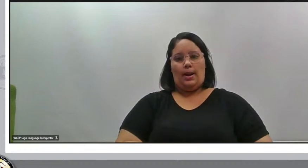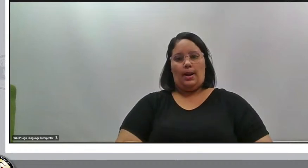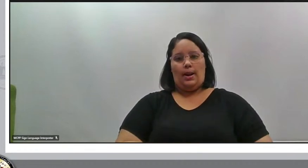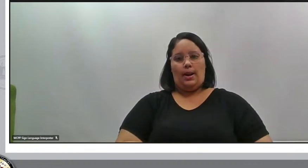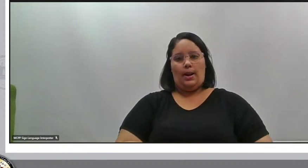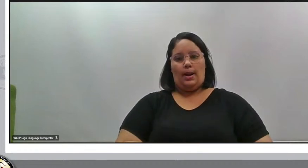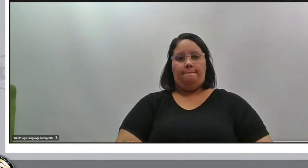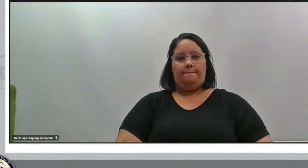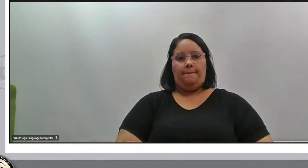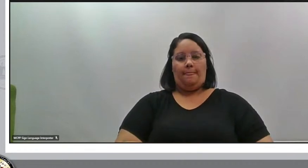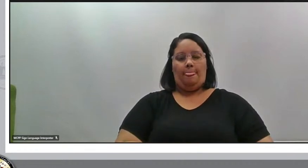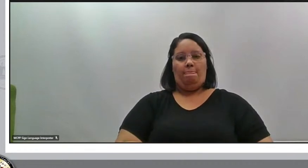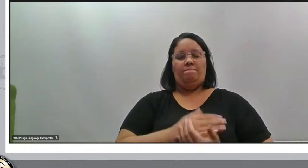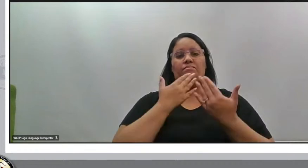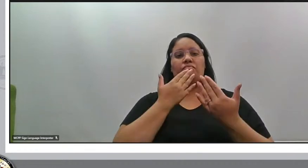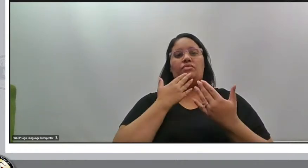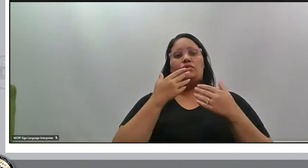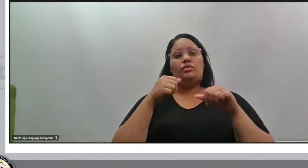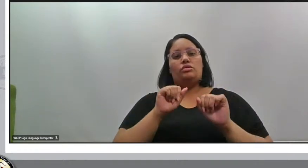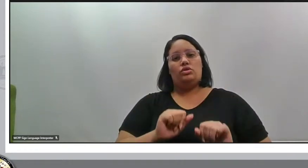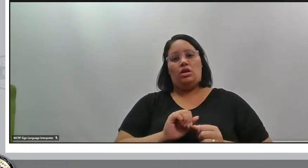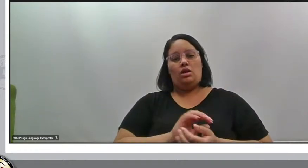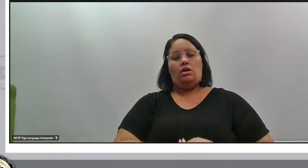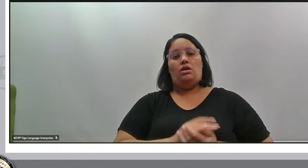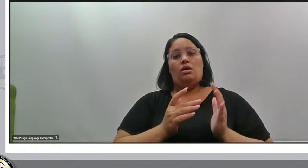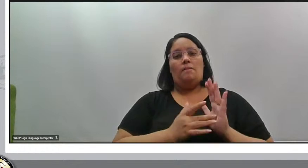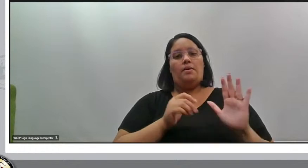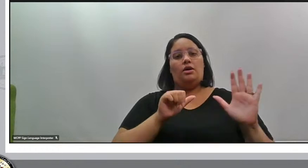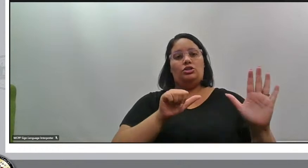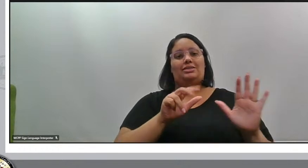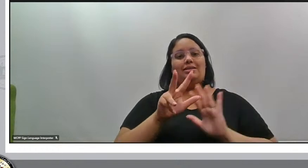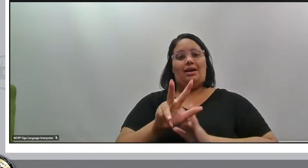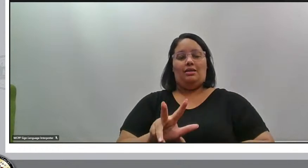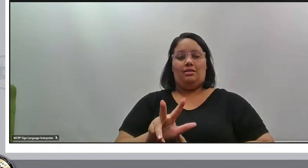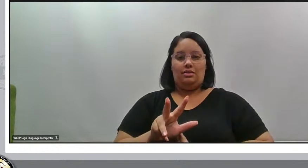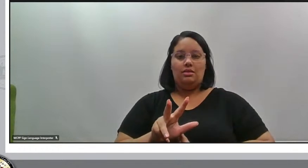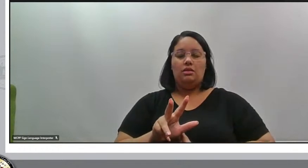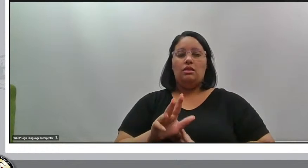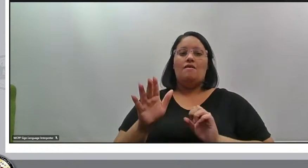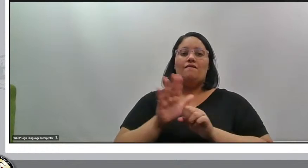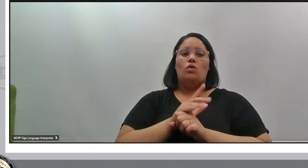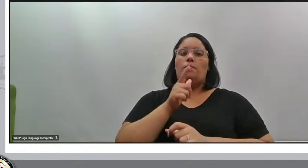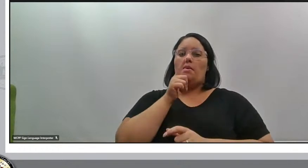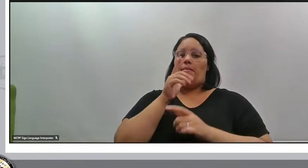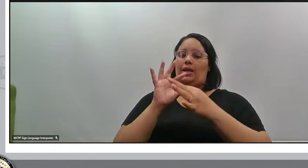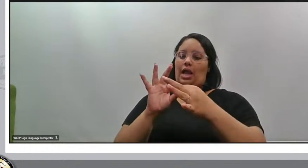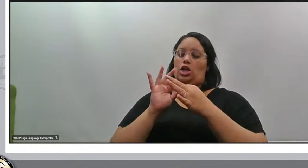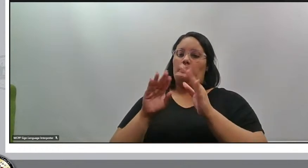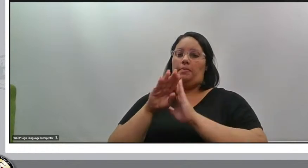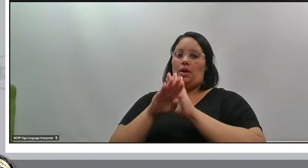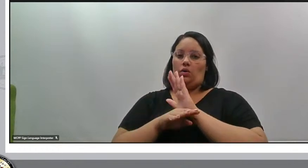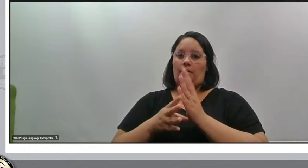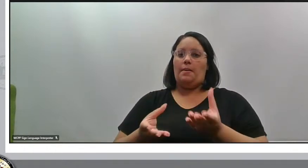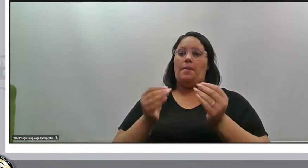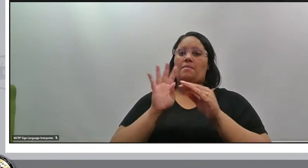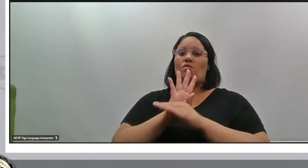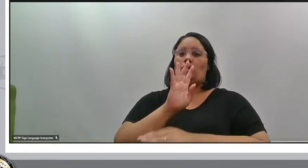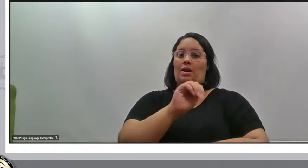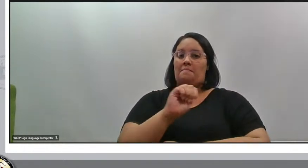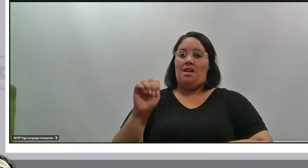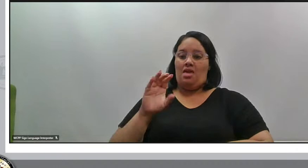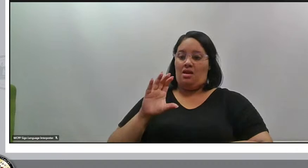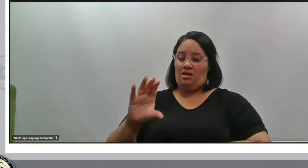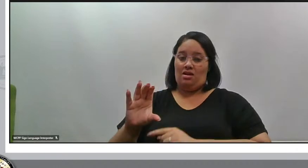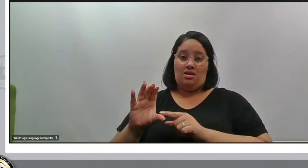Thank you very much, Chairperson. Chair, on page 68, the full public engagement program is getting 14 million